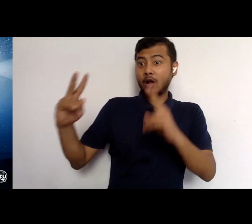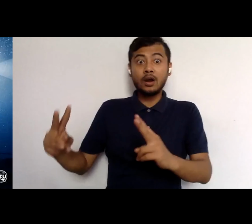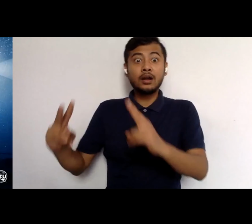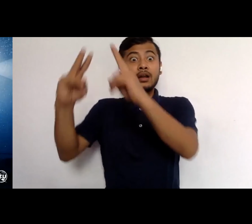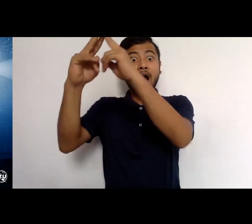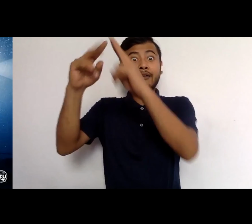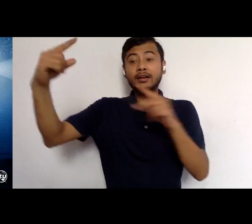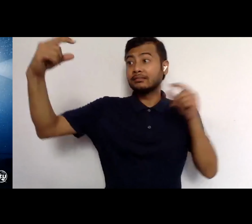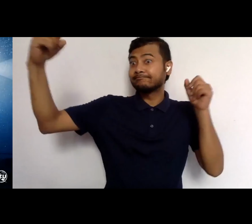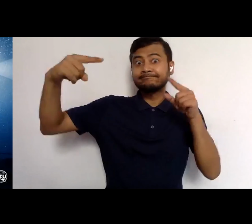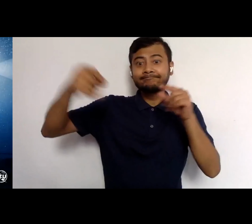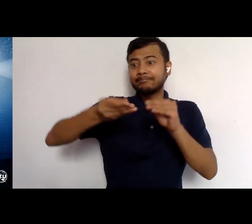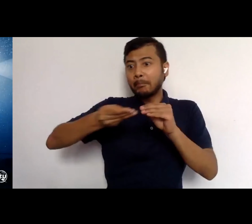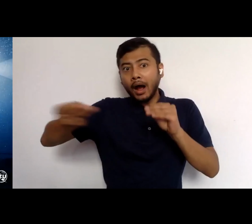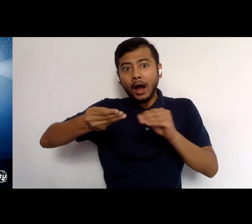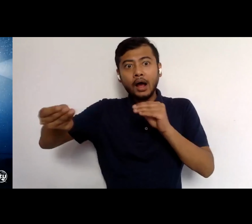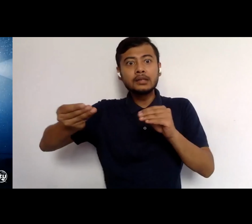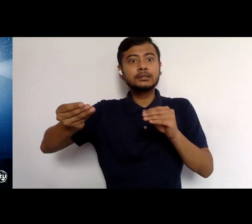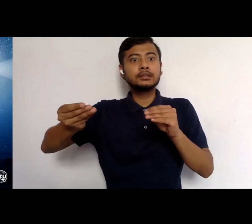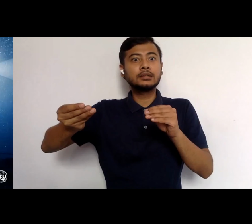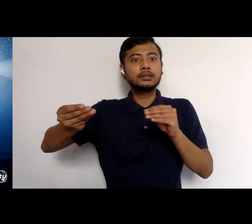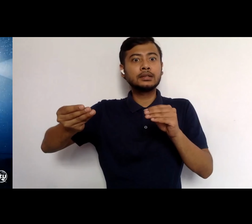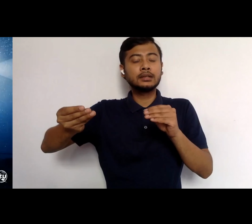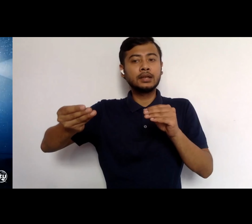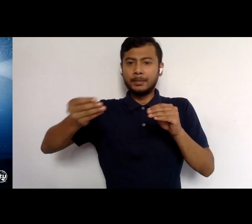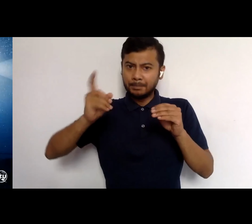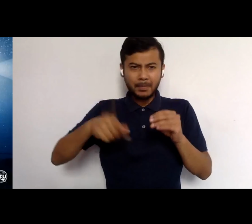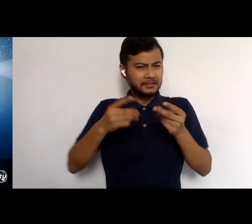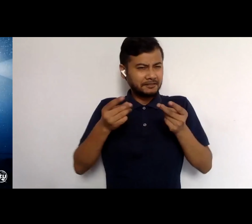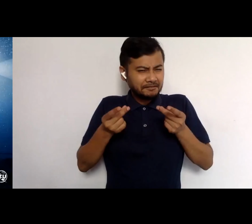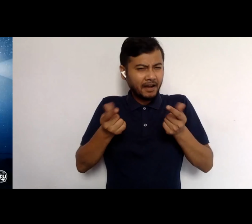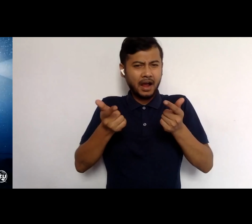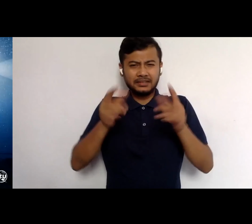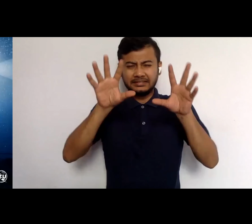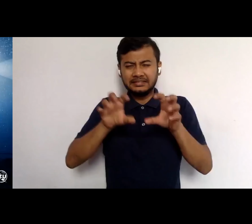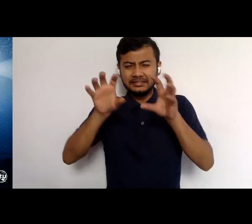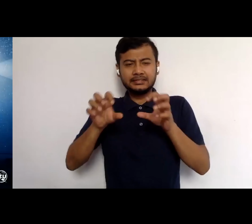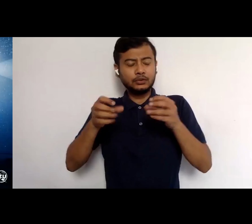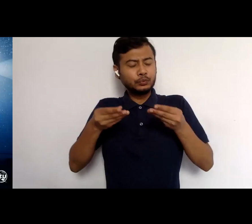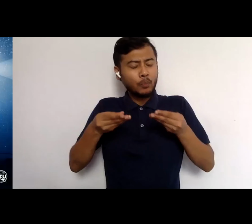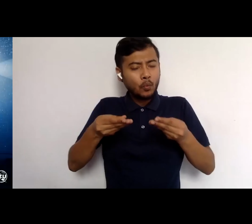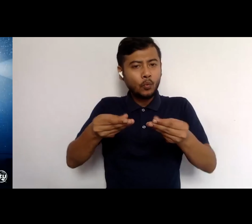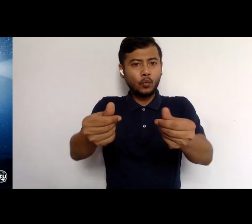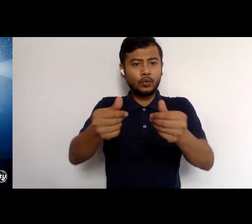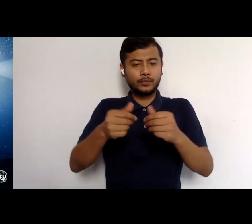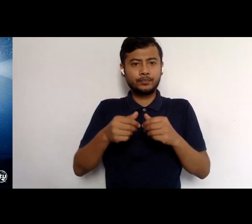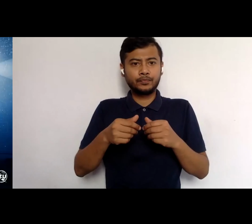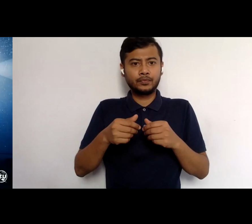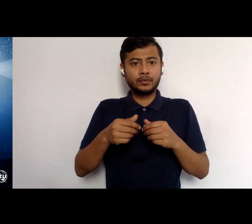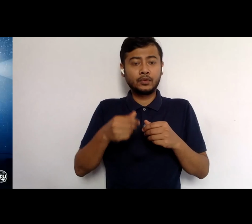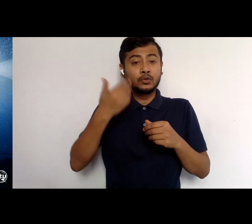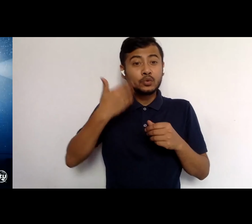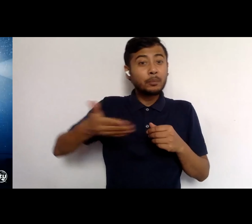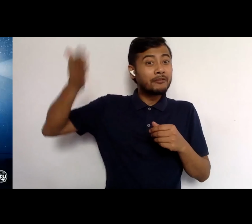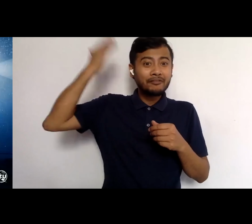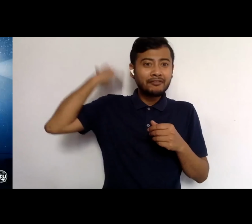promises and connectivity capabilities. It represents a major step forward from current connectivity options both in